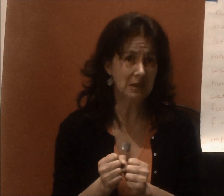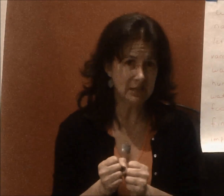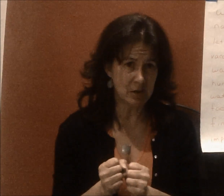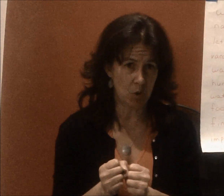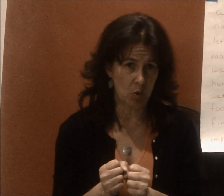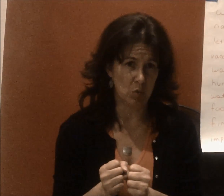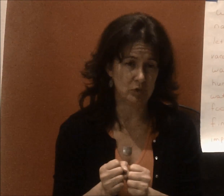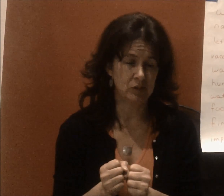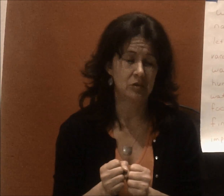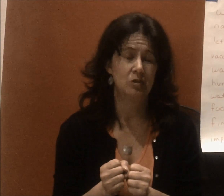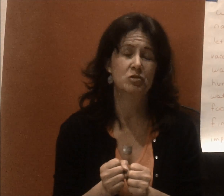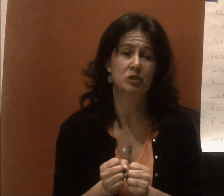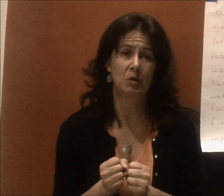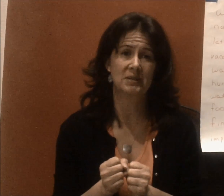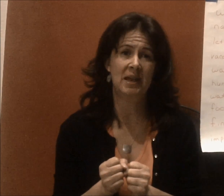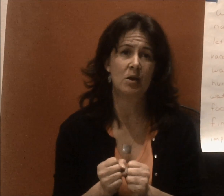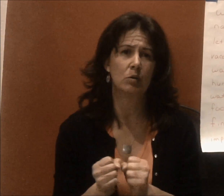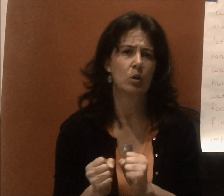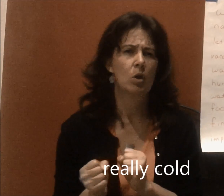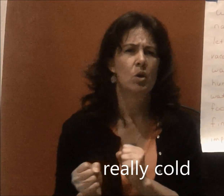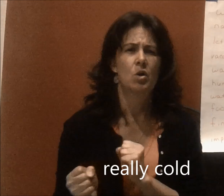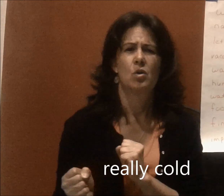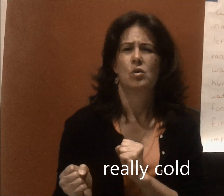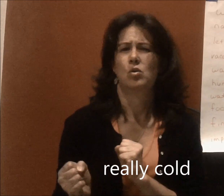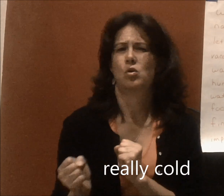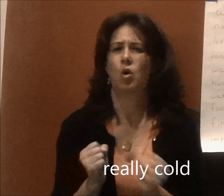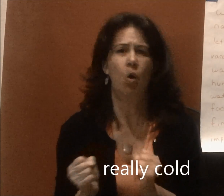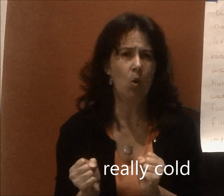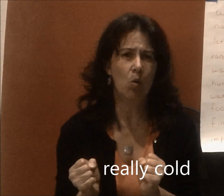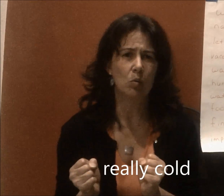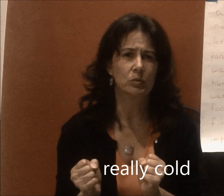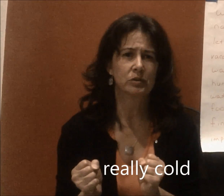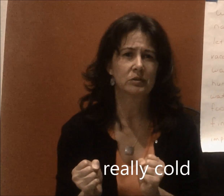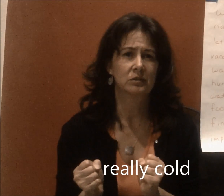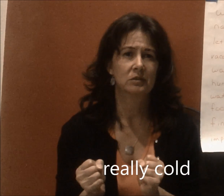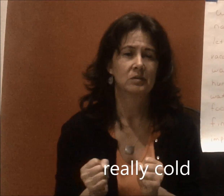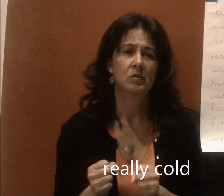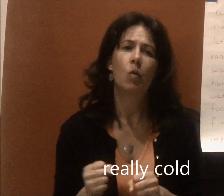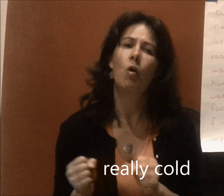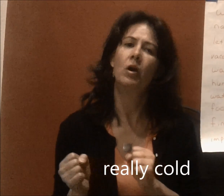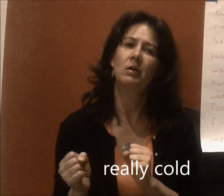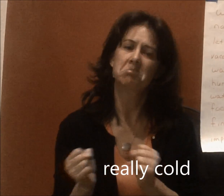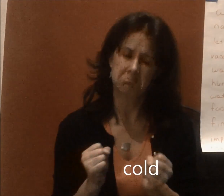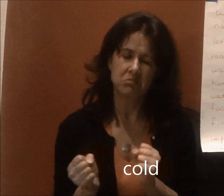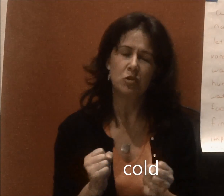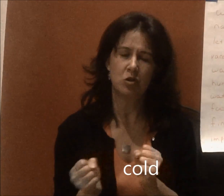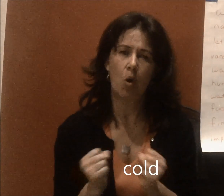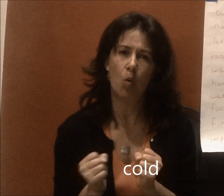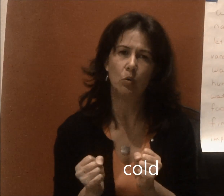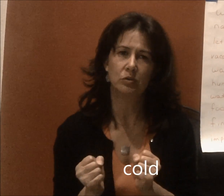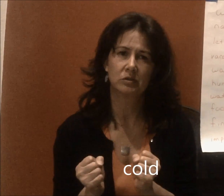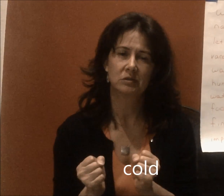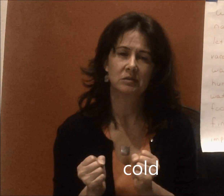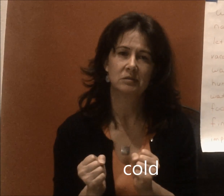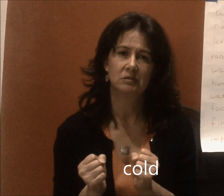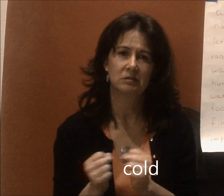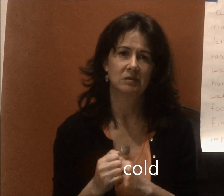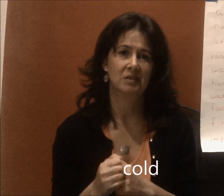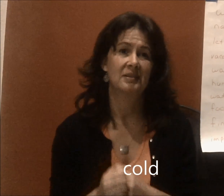really cold? You slow it down. Cold. Or you're cold. Now